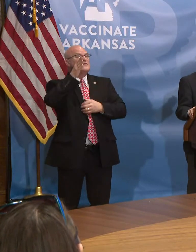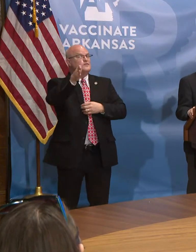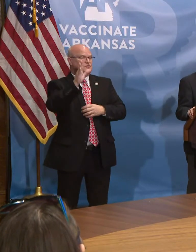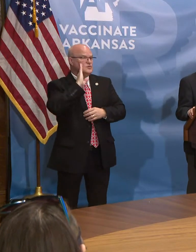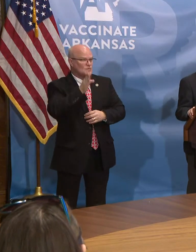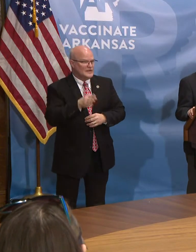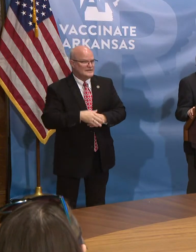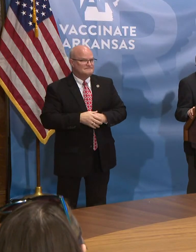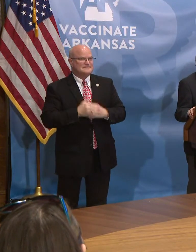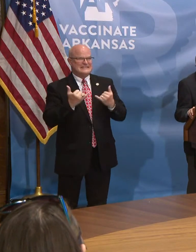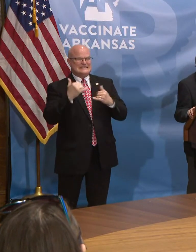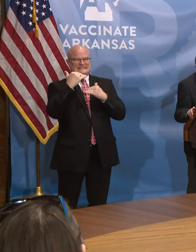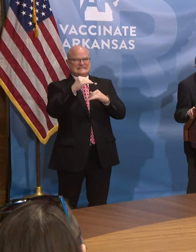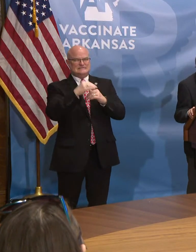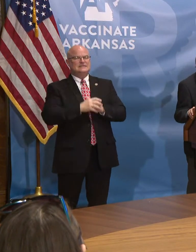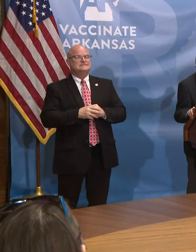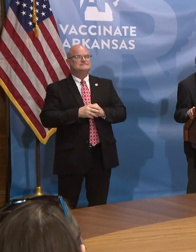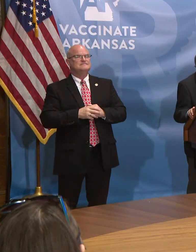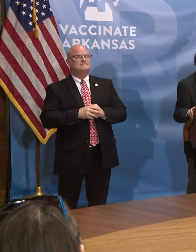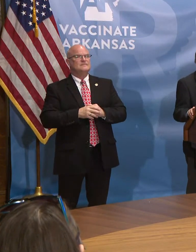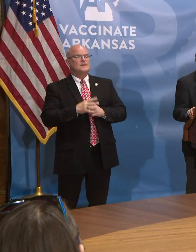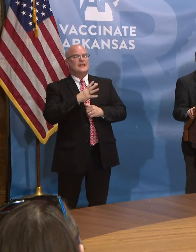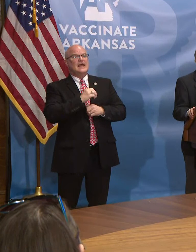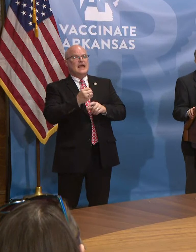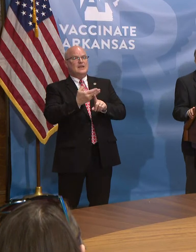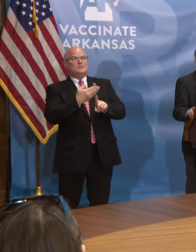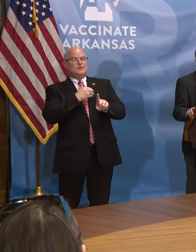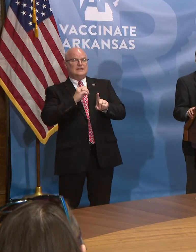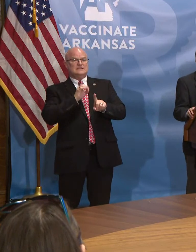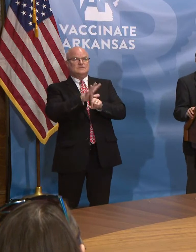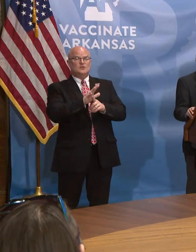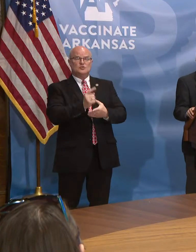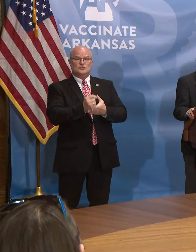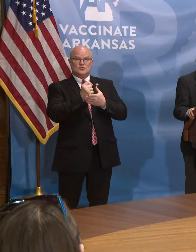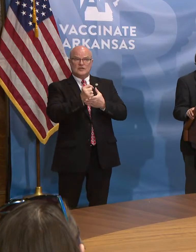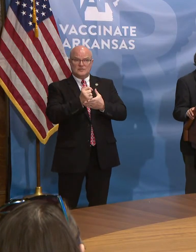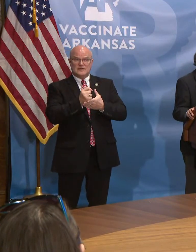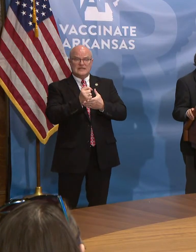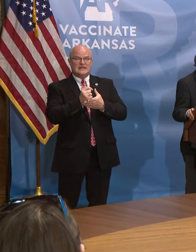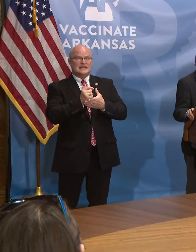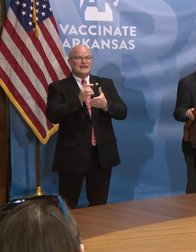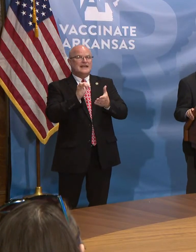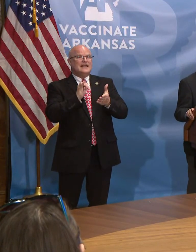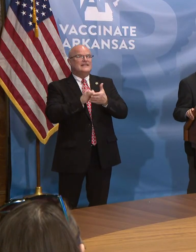at this time. And lastly, there is a pre-exposure treatment that's currently FDA